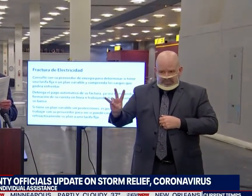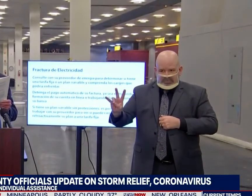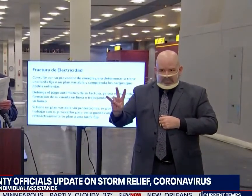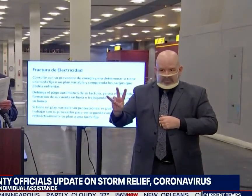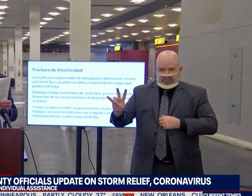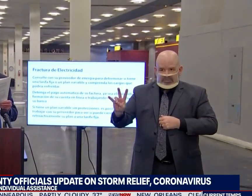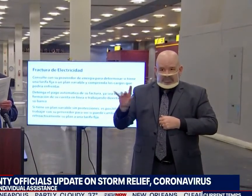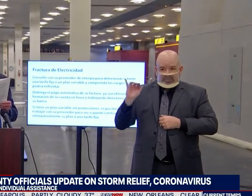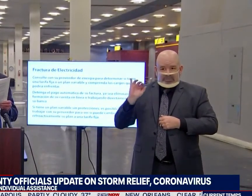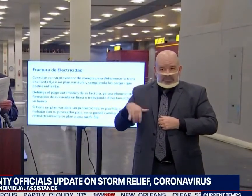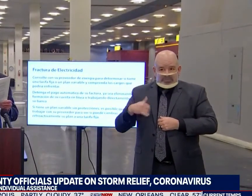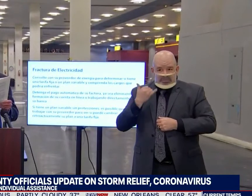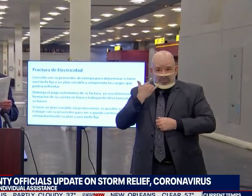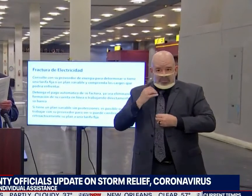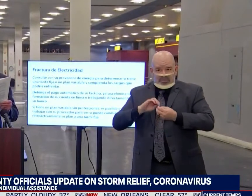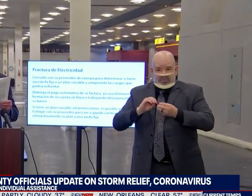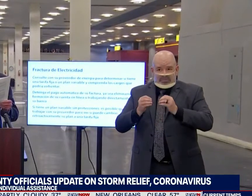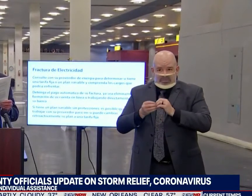3676228.